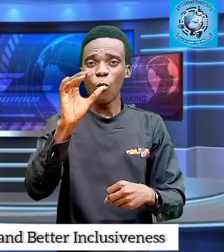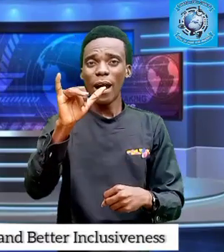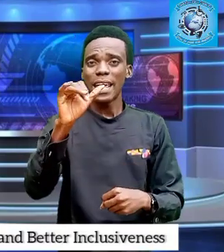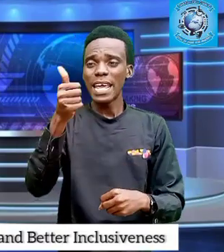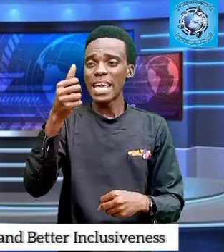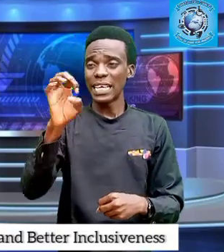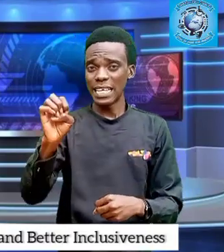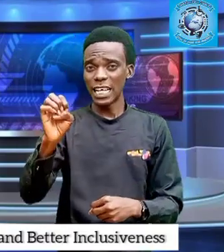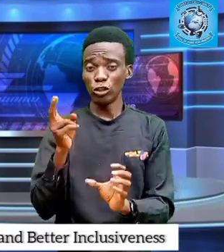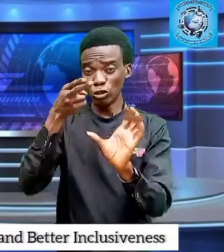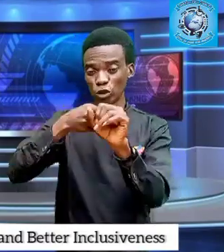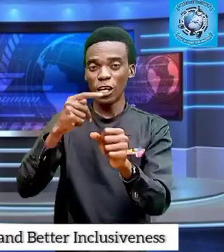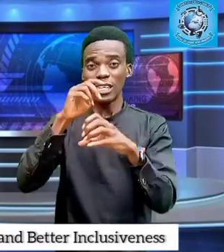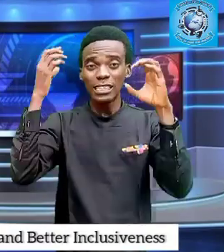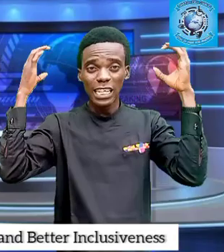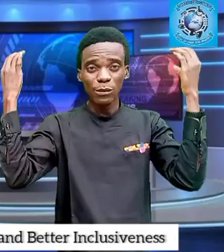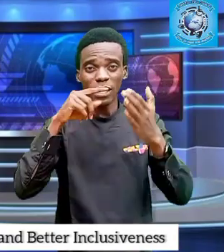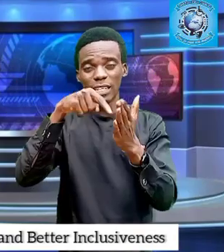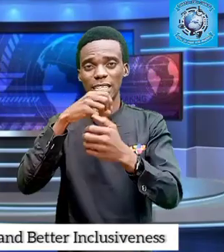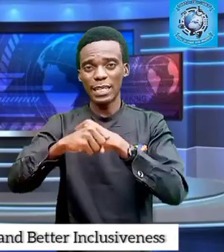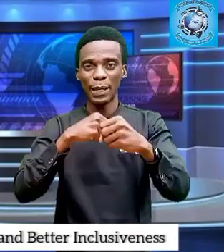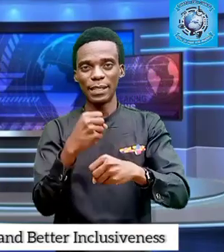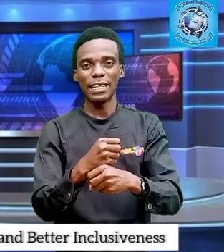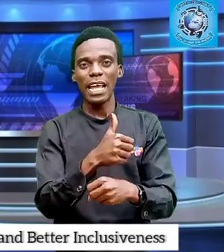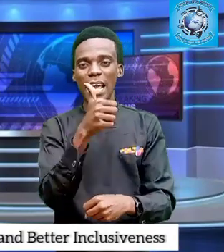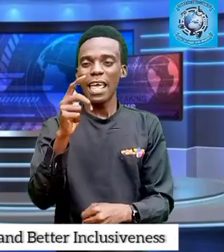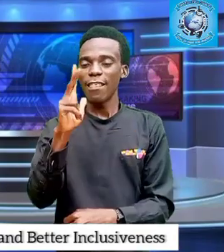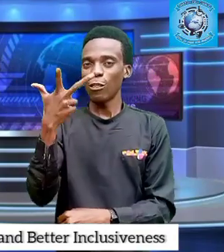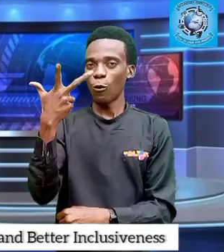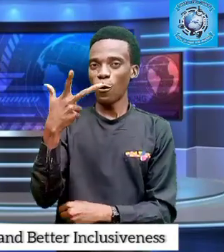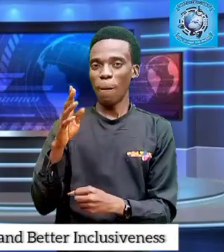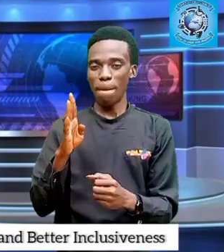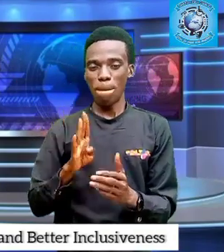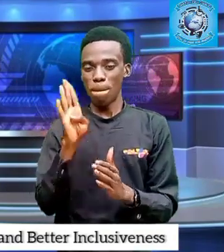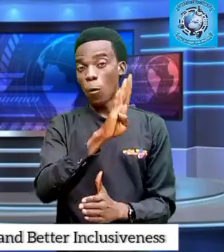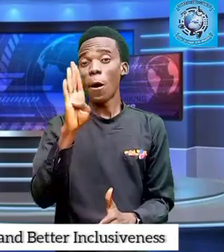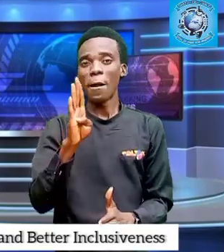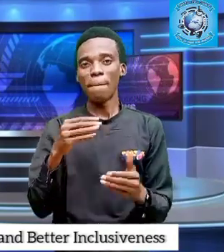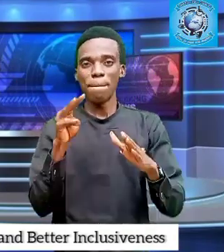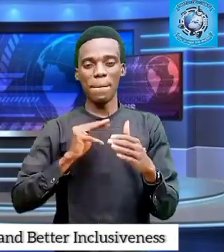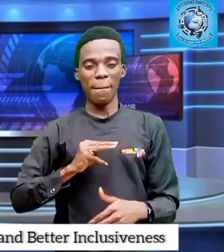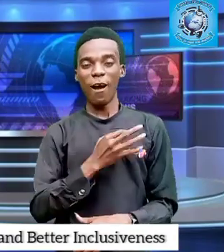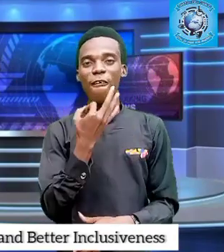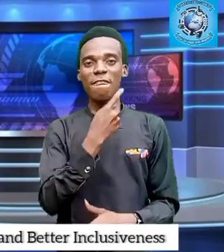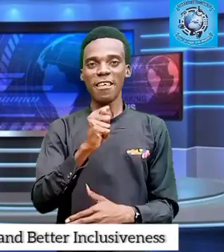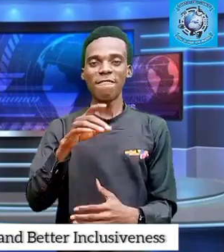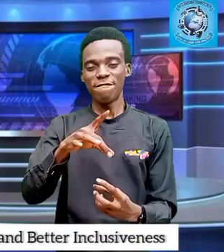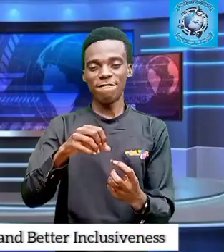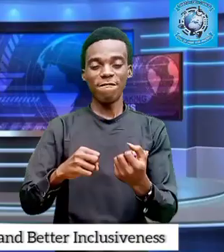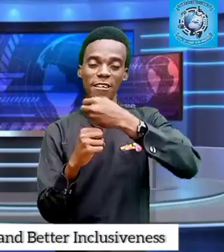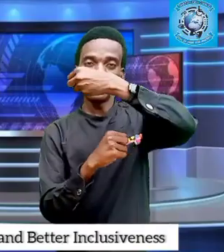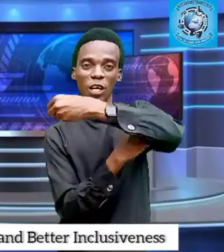FOYAE, joined the commemoration this year. A third board member of the foundation, Mr. Bachema